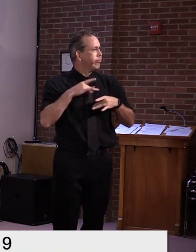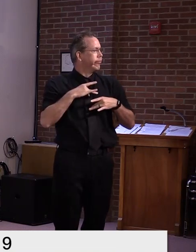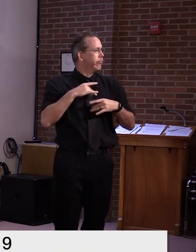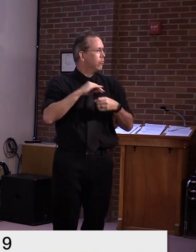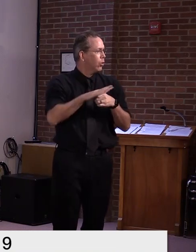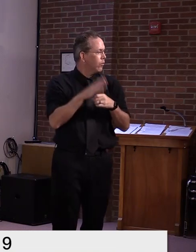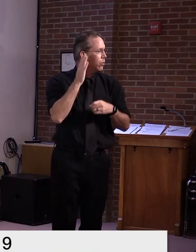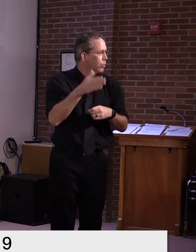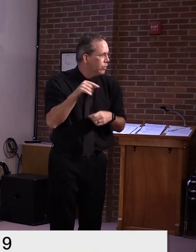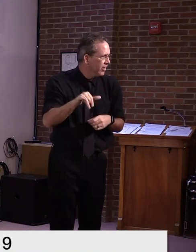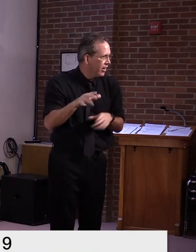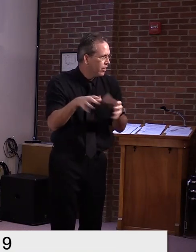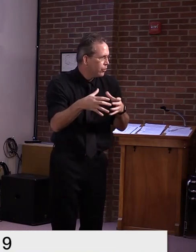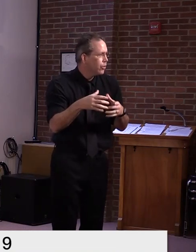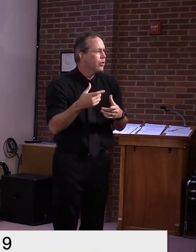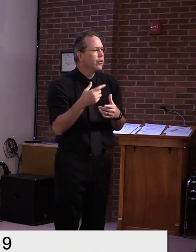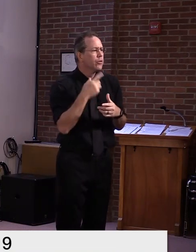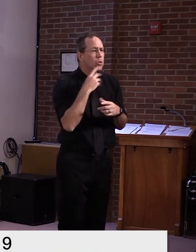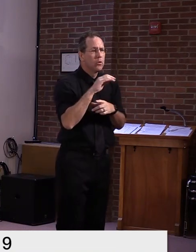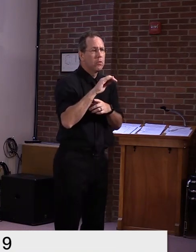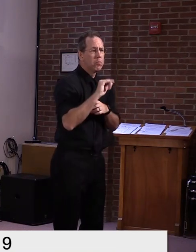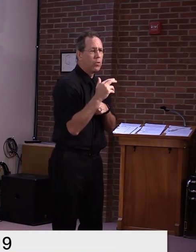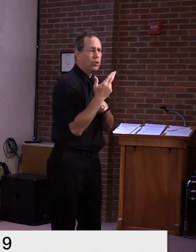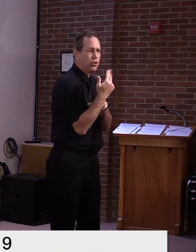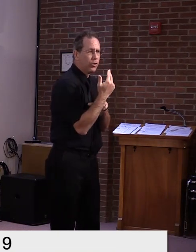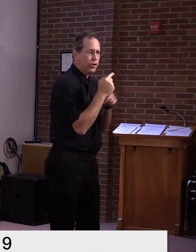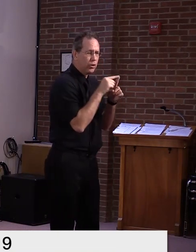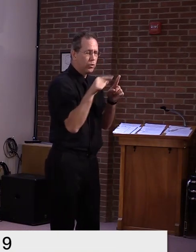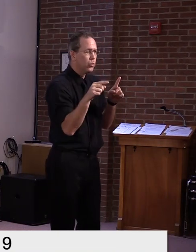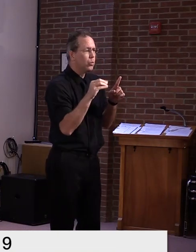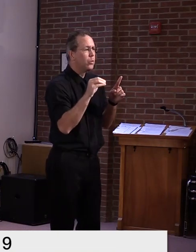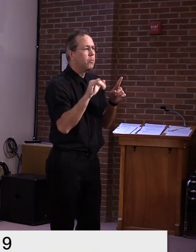13th through May 15th. The